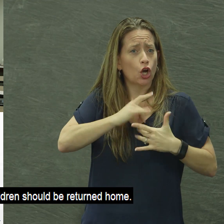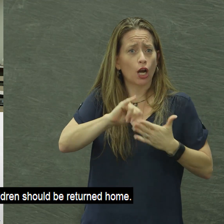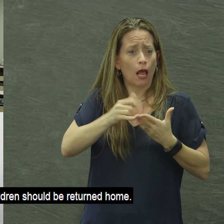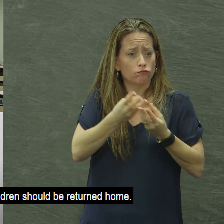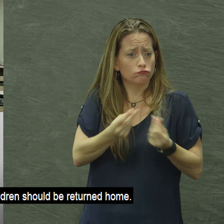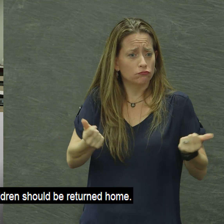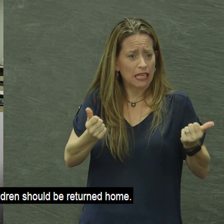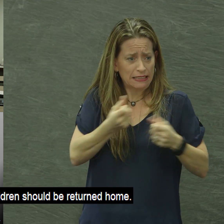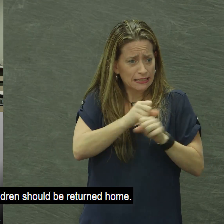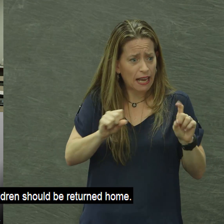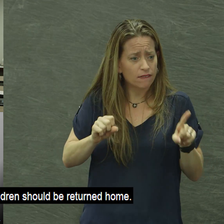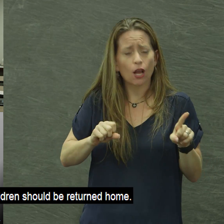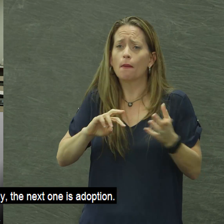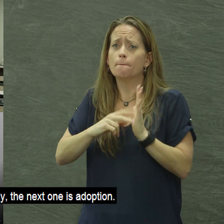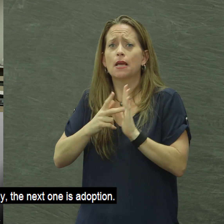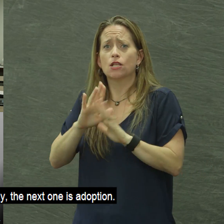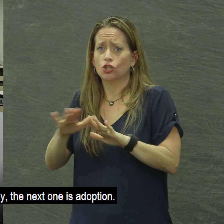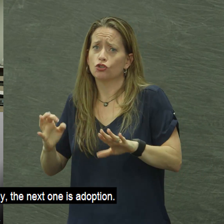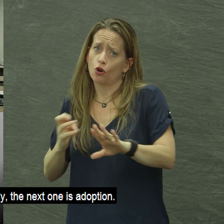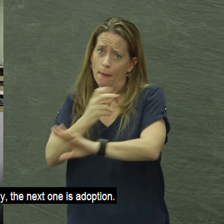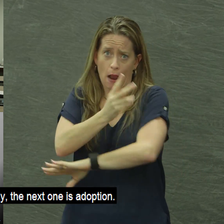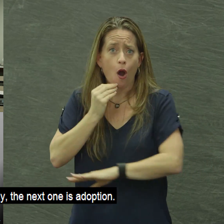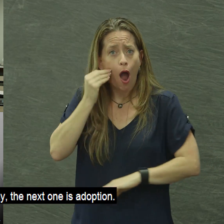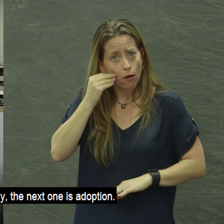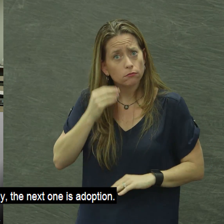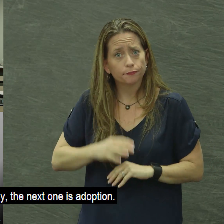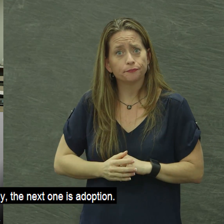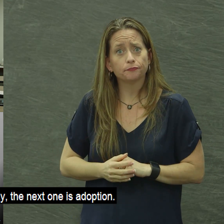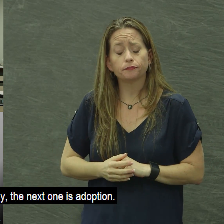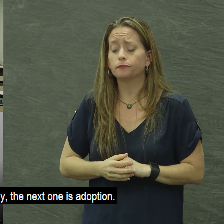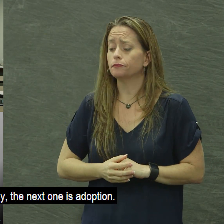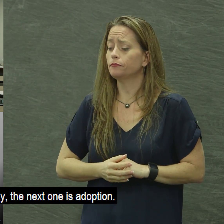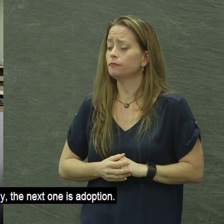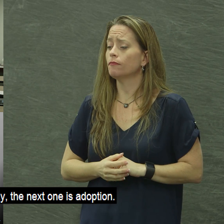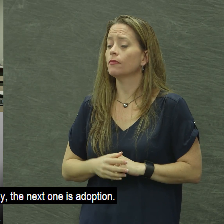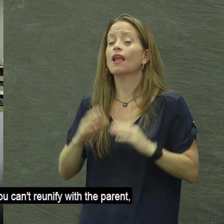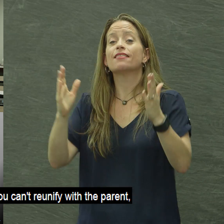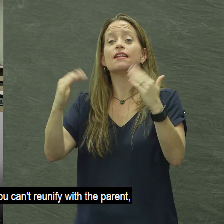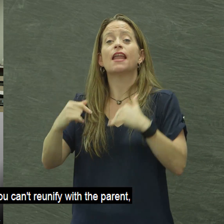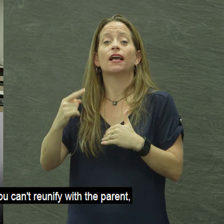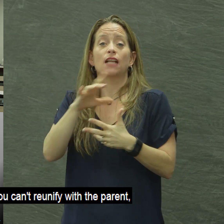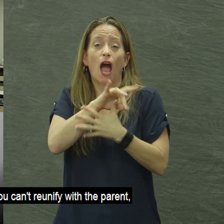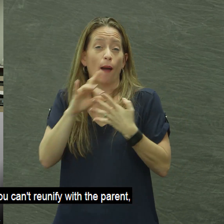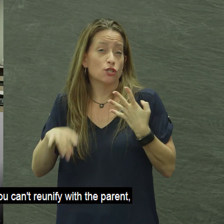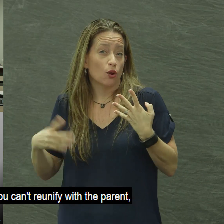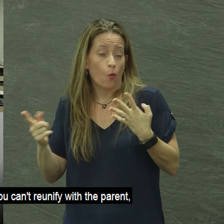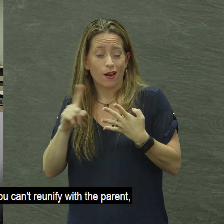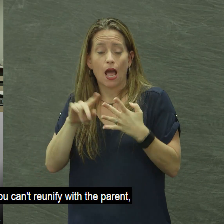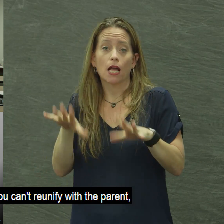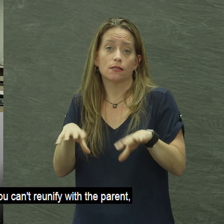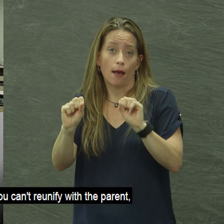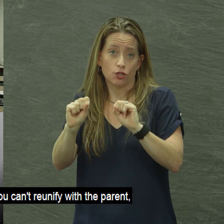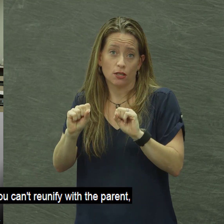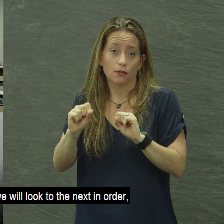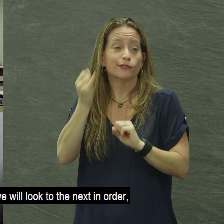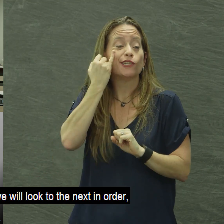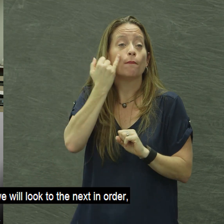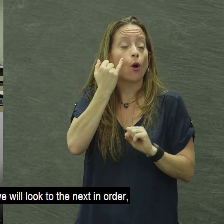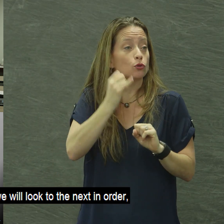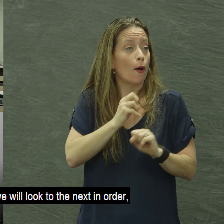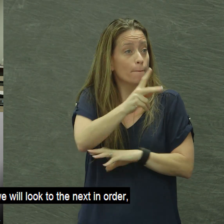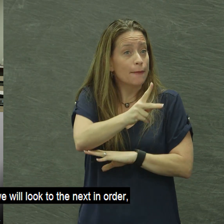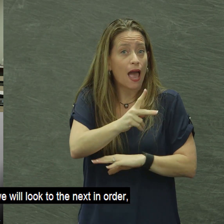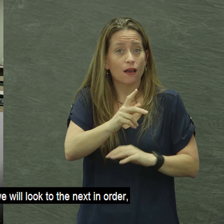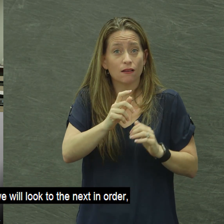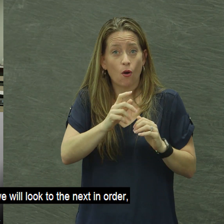be returned home. Okay. The next one is adoption. So if you can't reunify with the parent, then